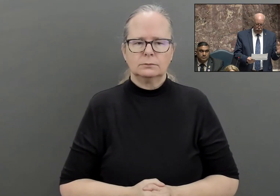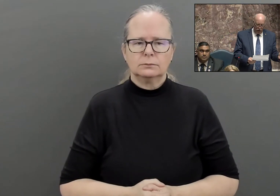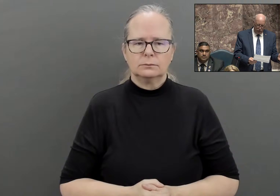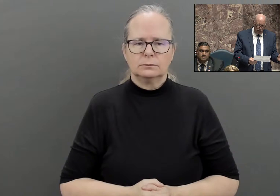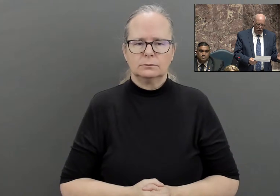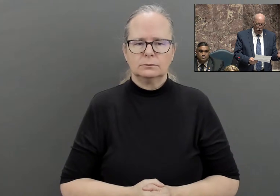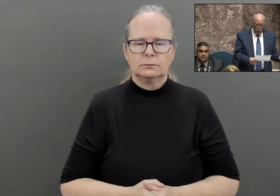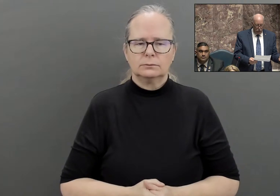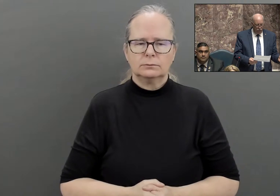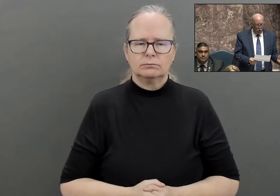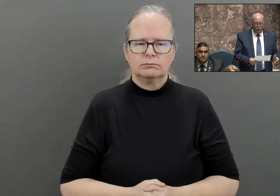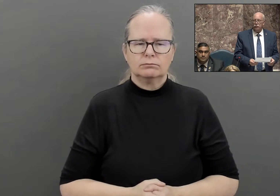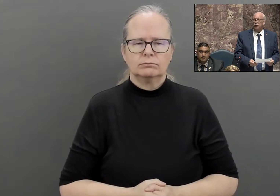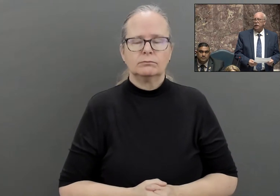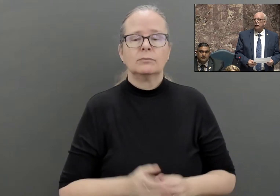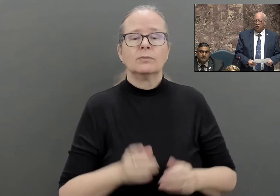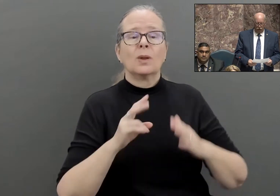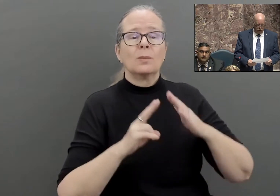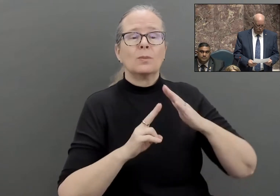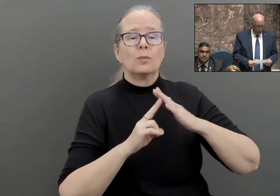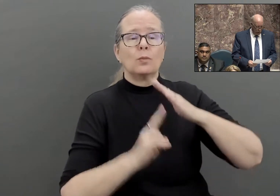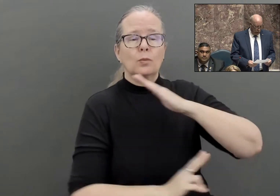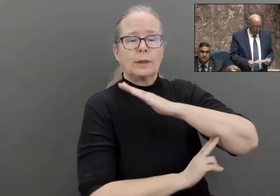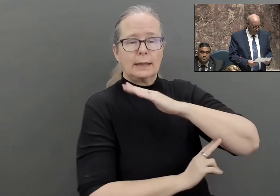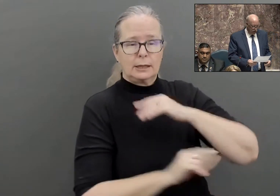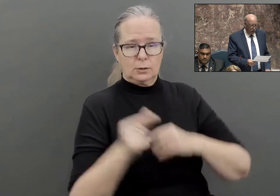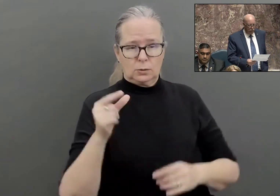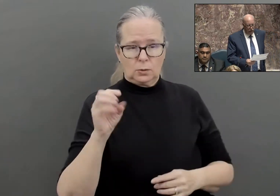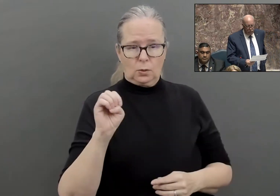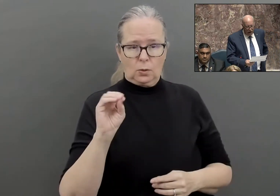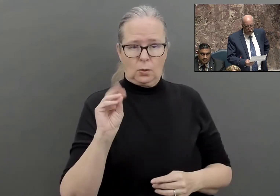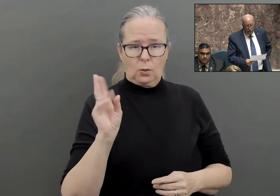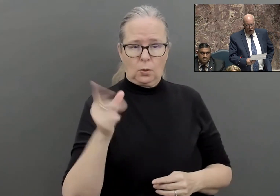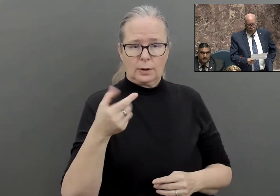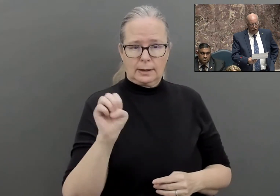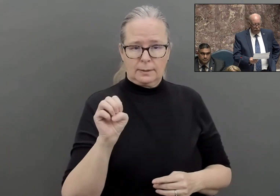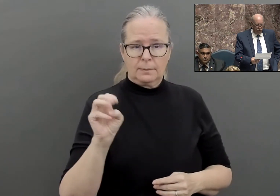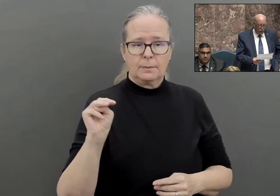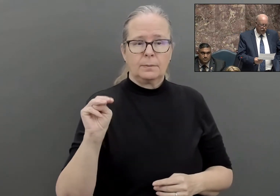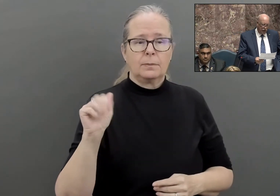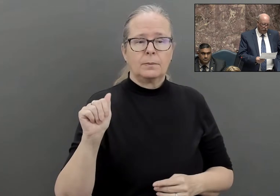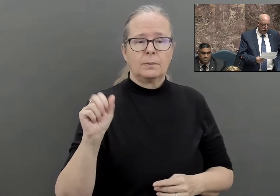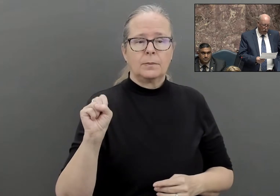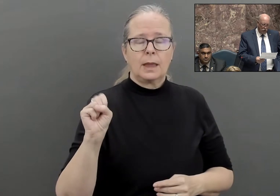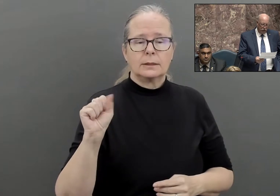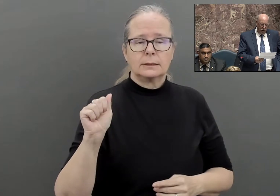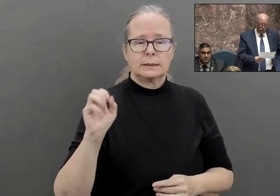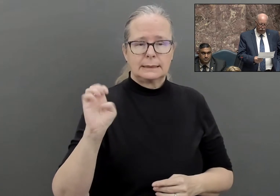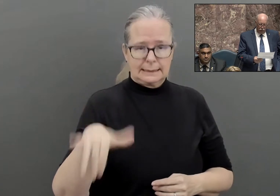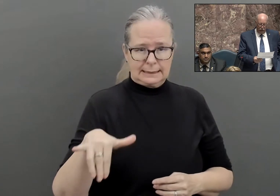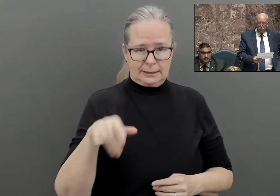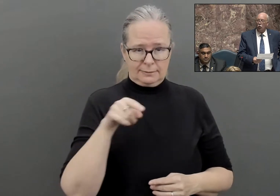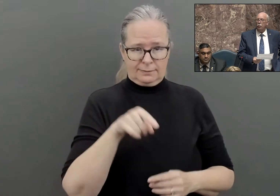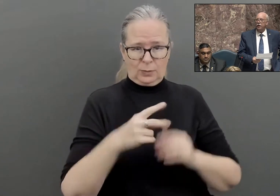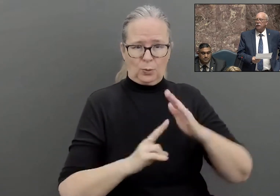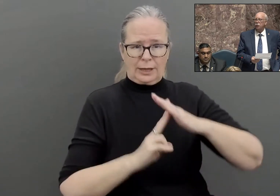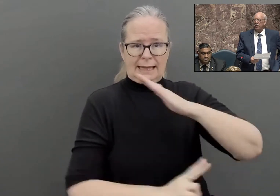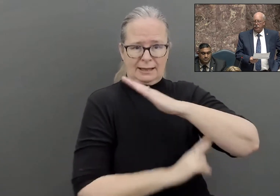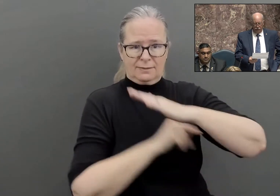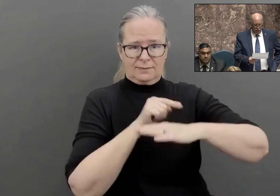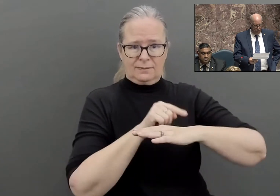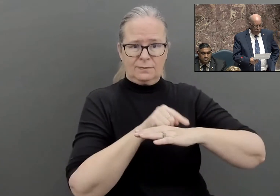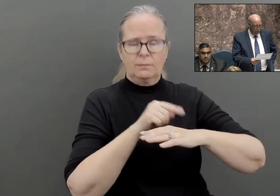Massey Bridge would have opened 3 years ago. This government abandoned that plan, promising a smaller tunnel project to open